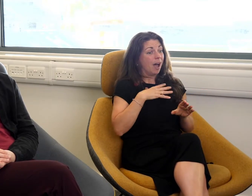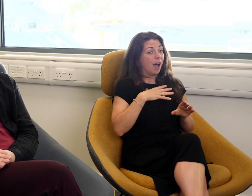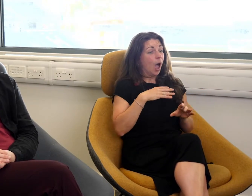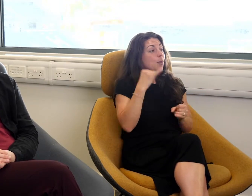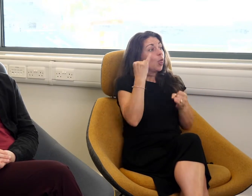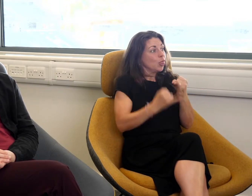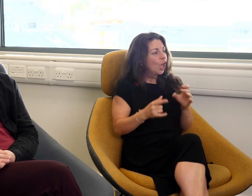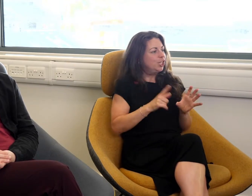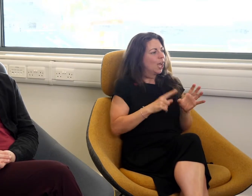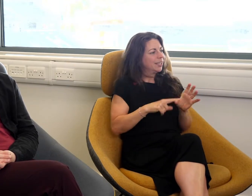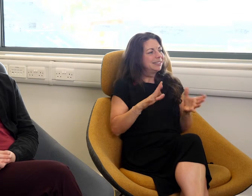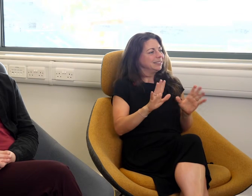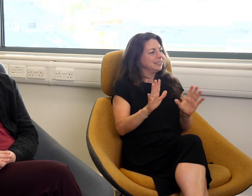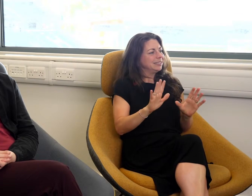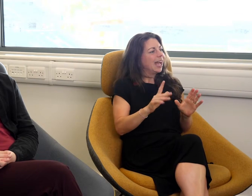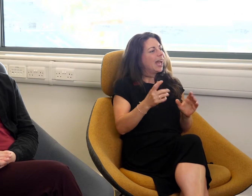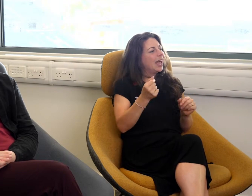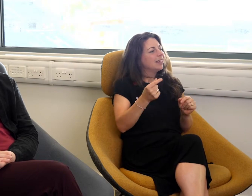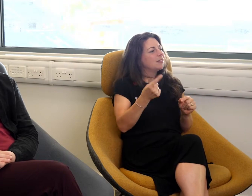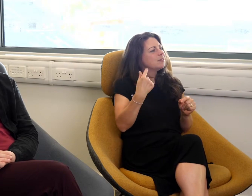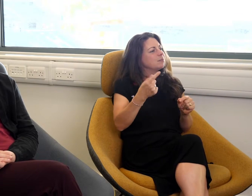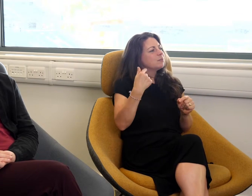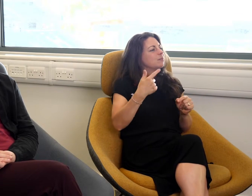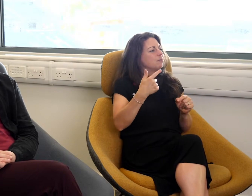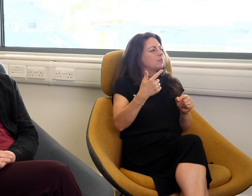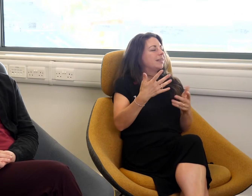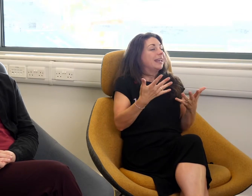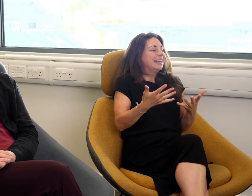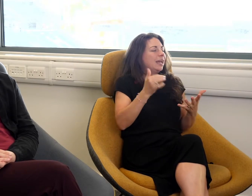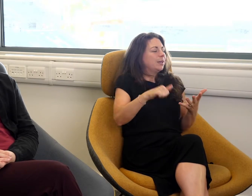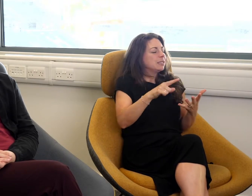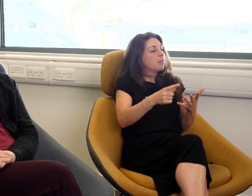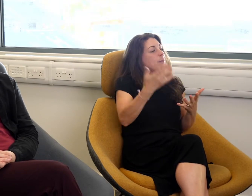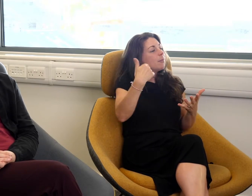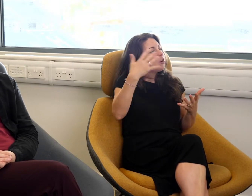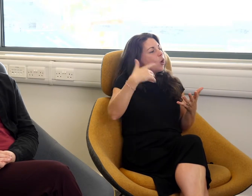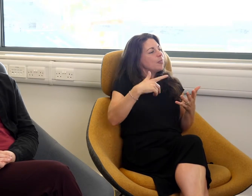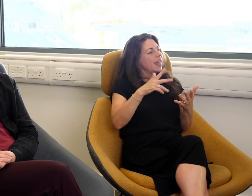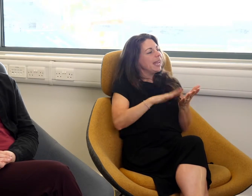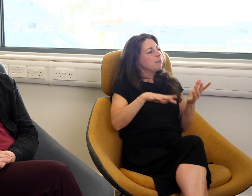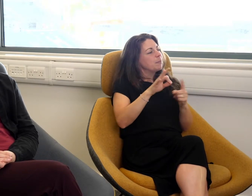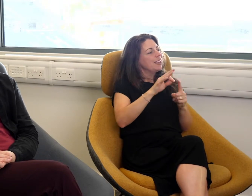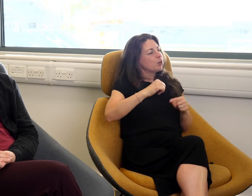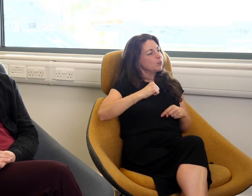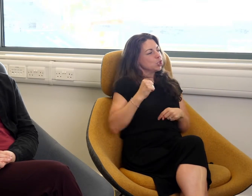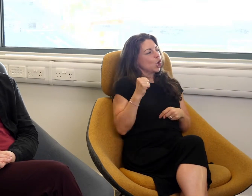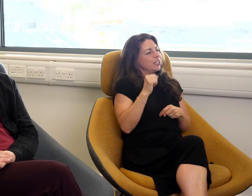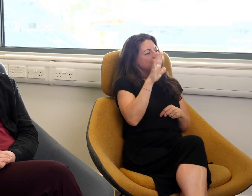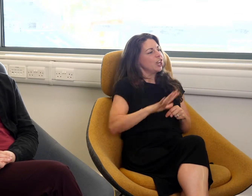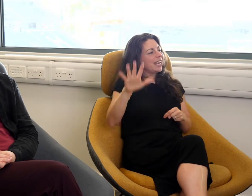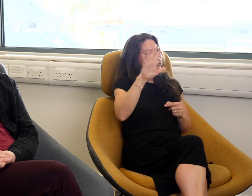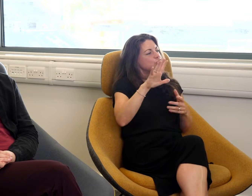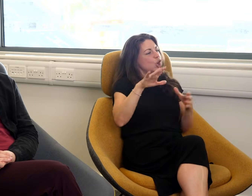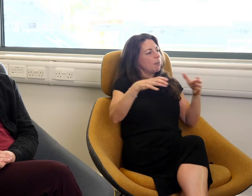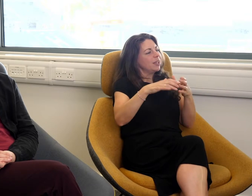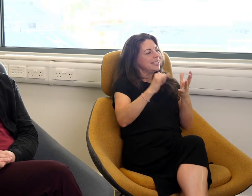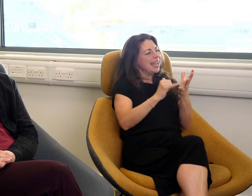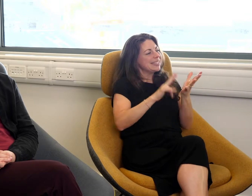There was an MP from the Scottish National Party who was elected when she was a bit younger than I was. I was 22 when I was elected